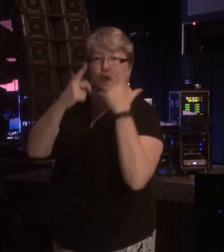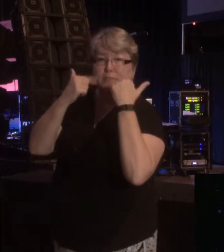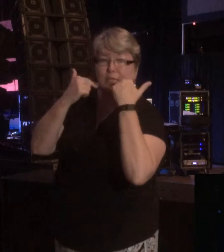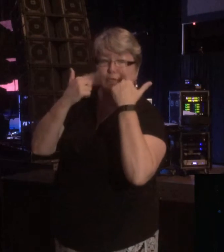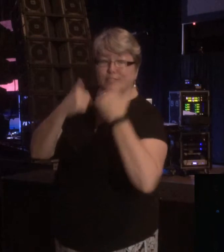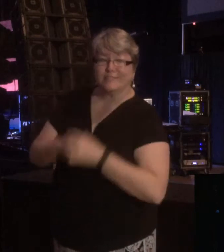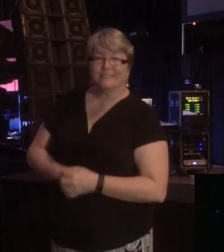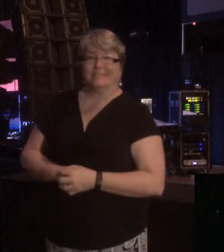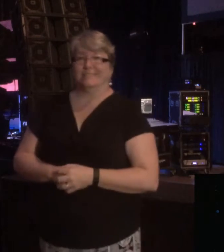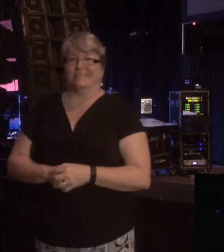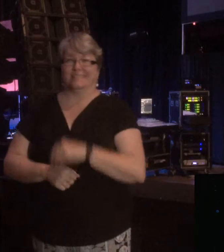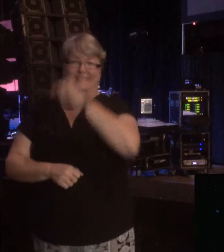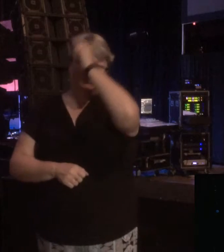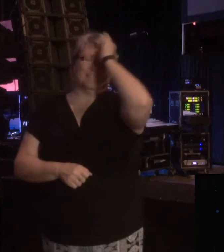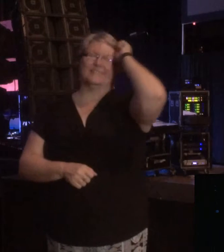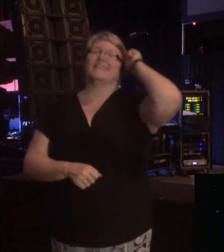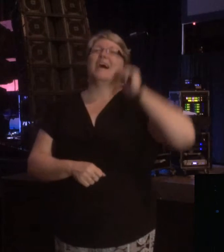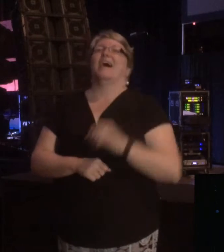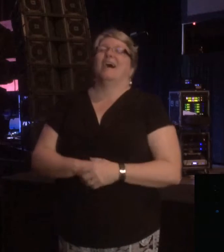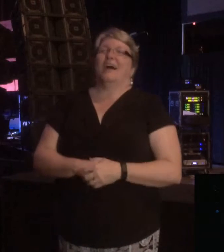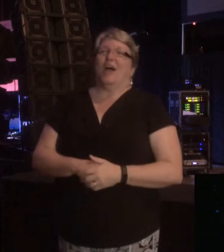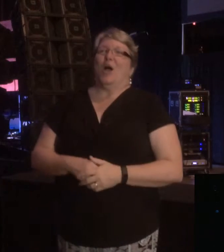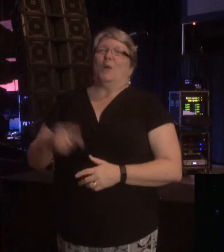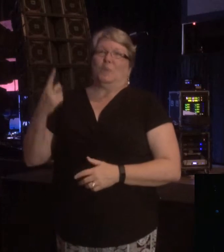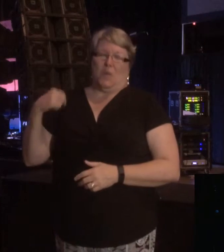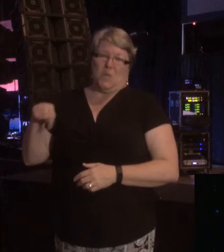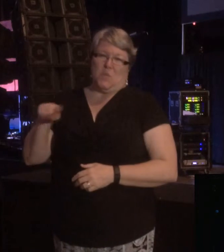beat. Yeah. I'll drop the beat. And